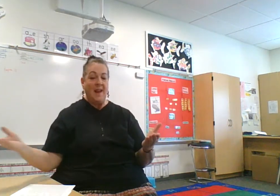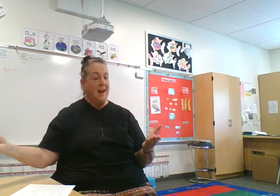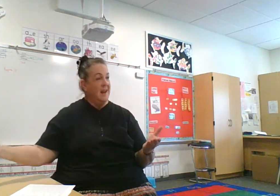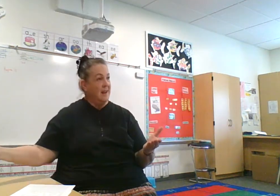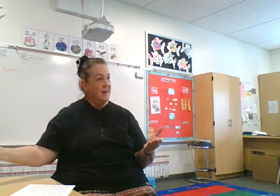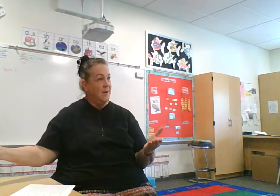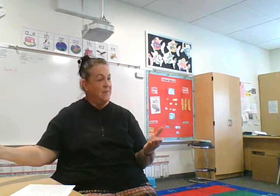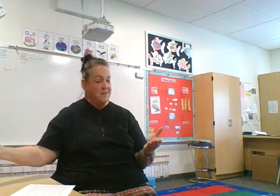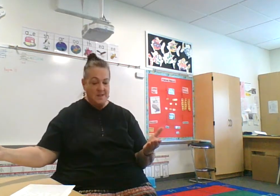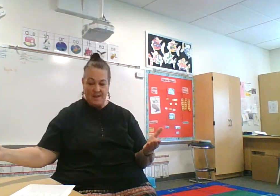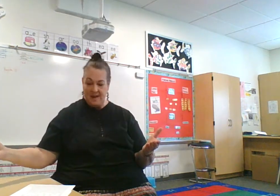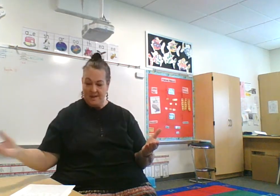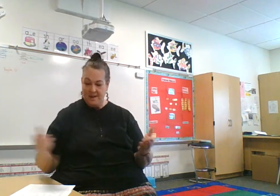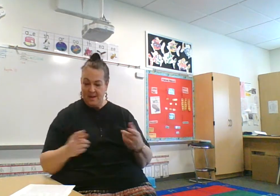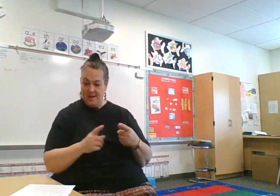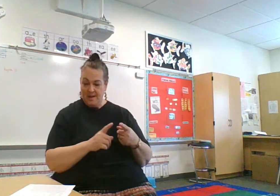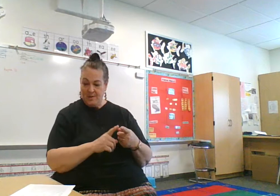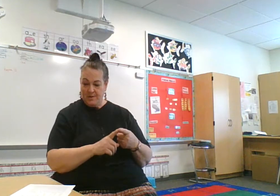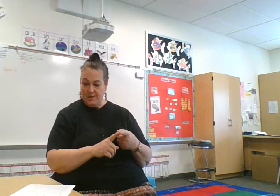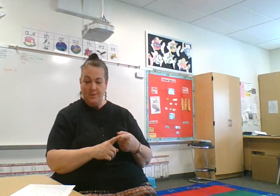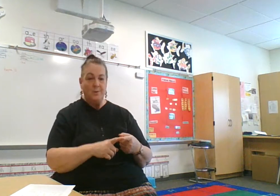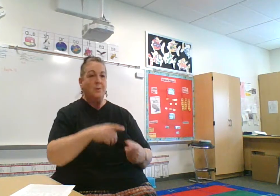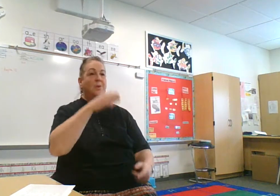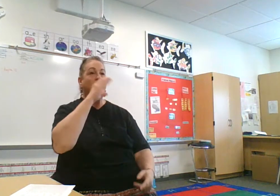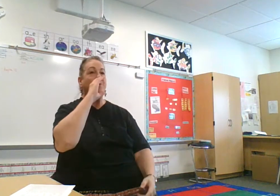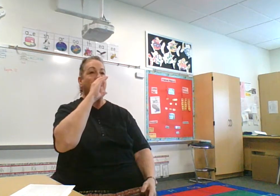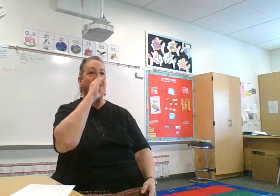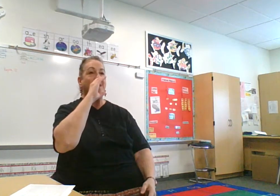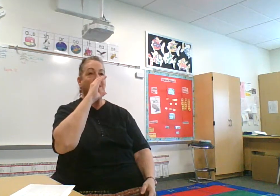something, go off to the side, to drink.